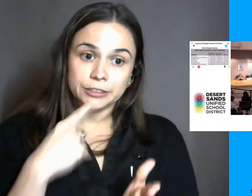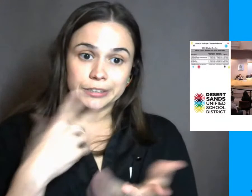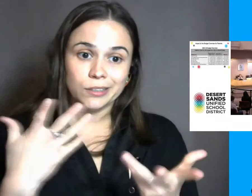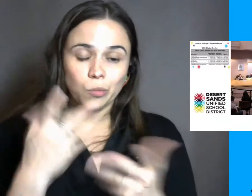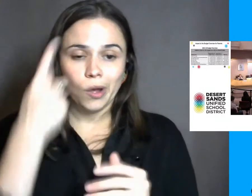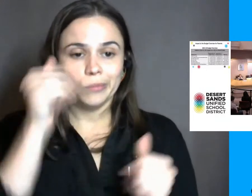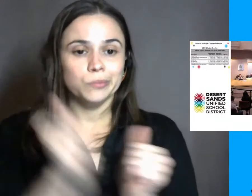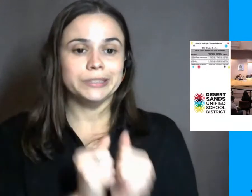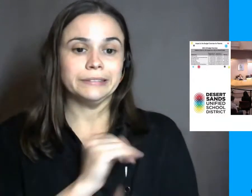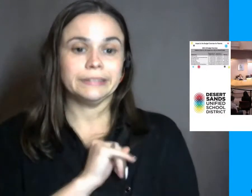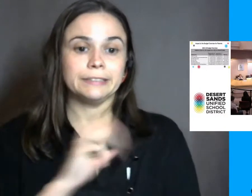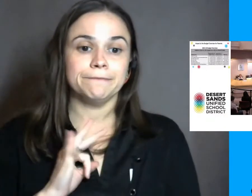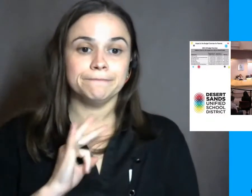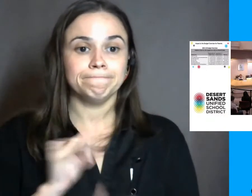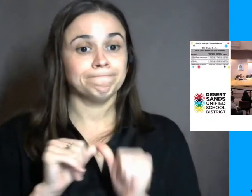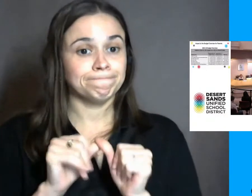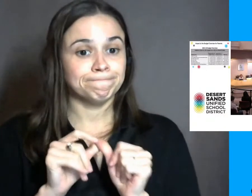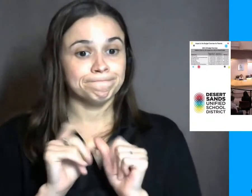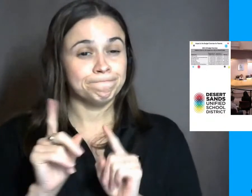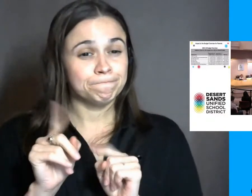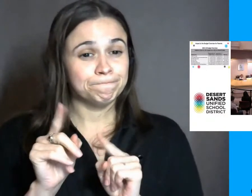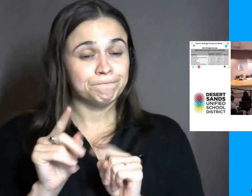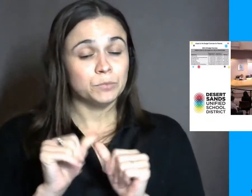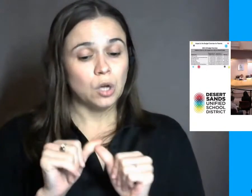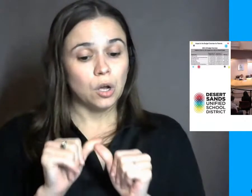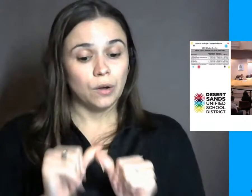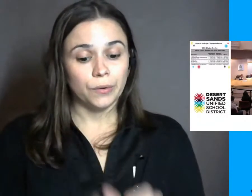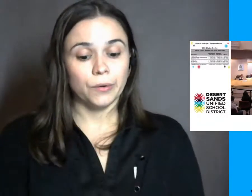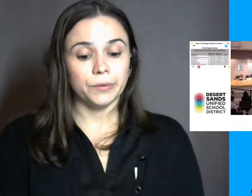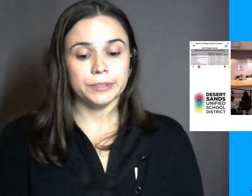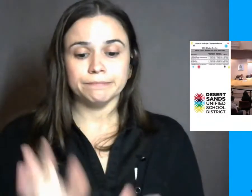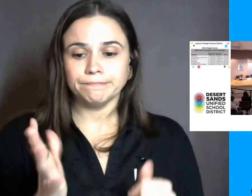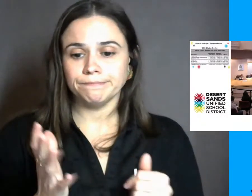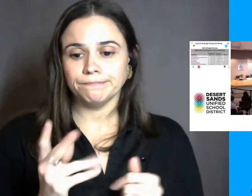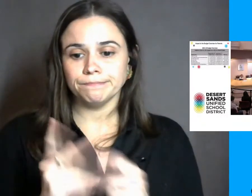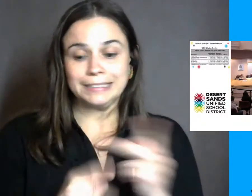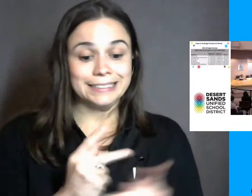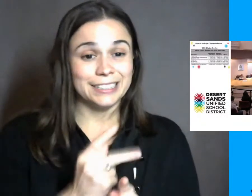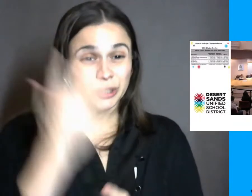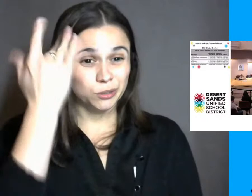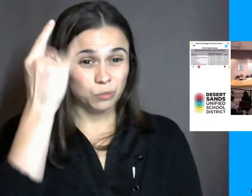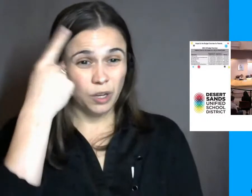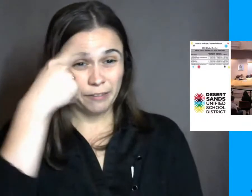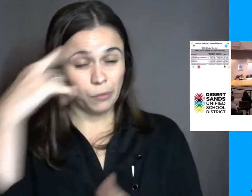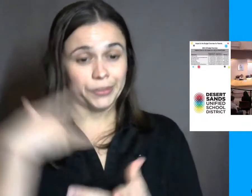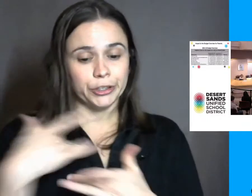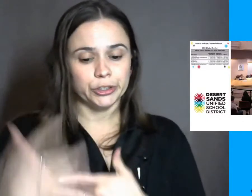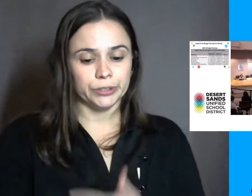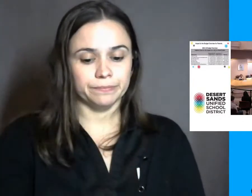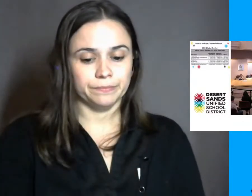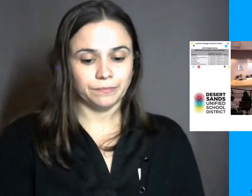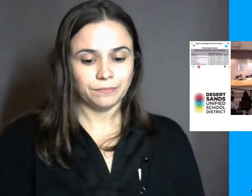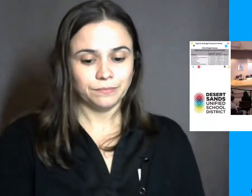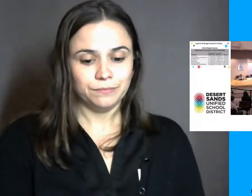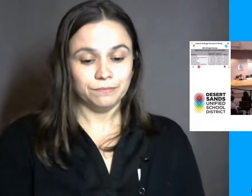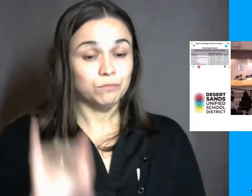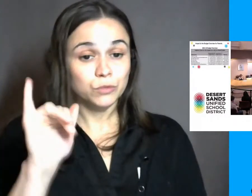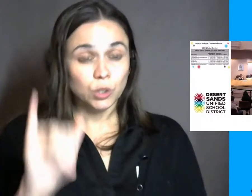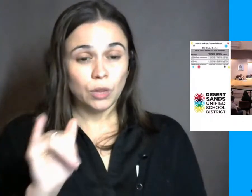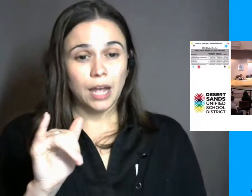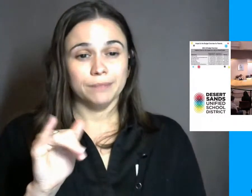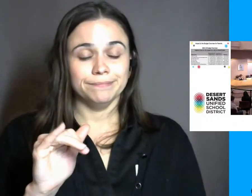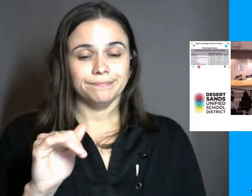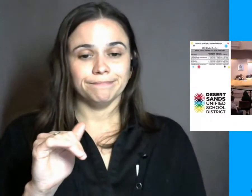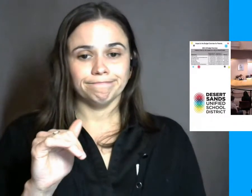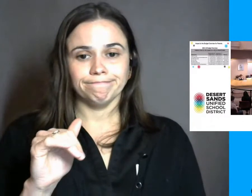ongoing nature as far as their expenditure is concerned. So that carryover is used to fund a lot of those planned positions that we have.